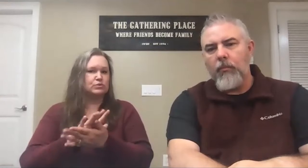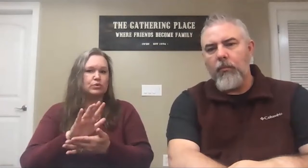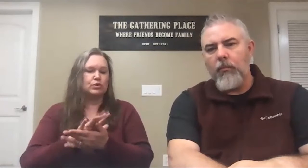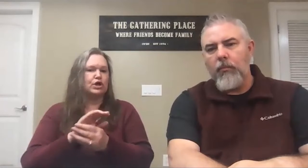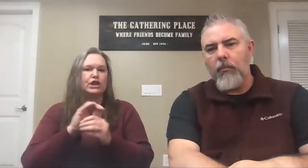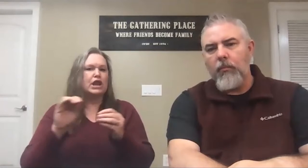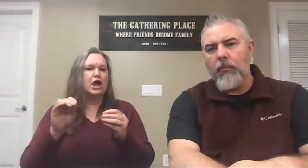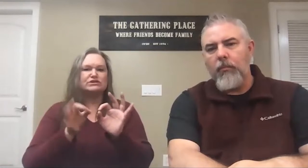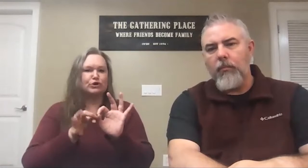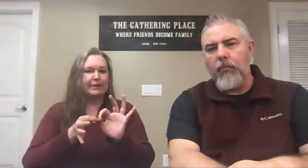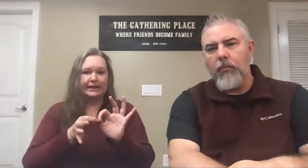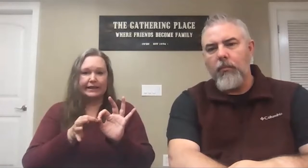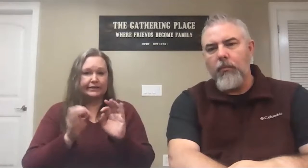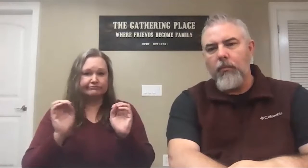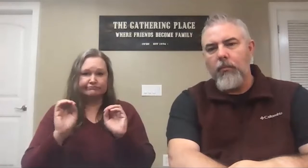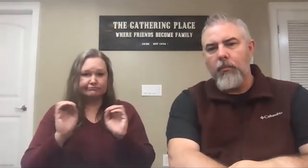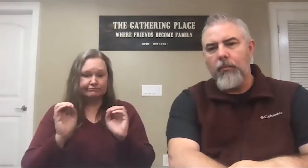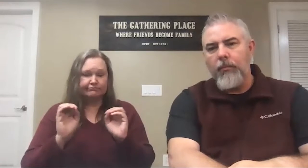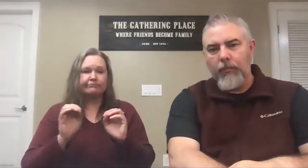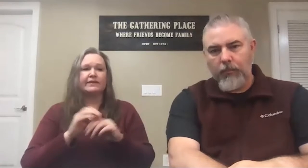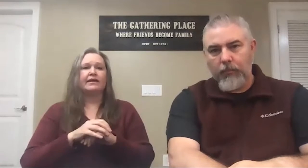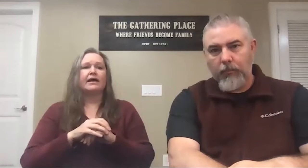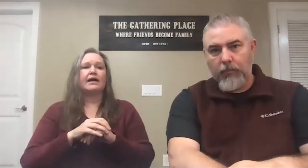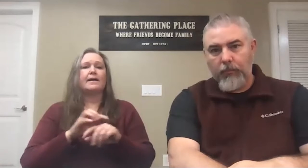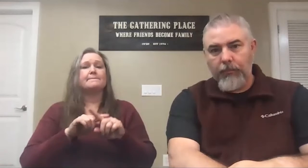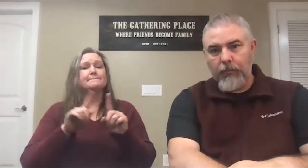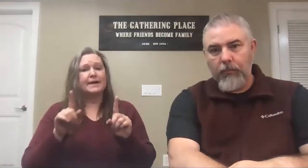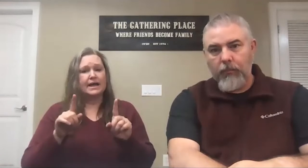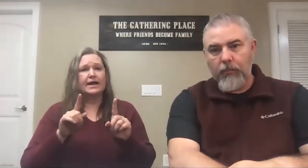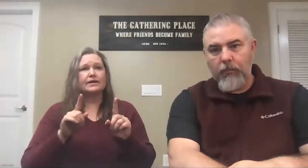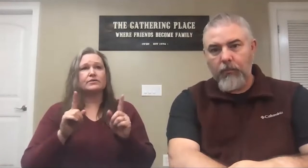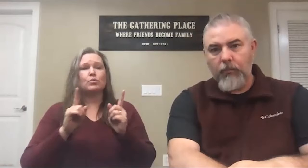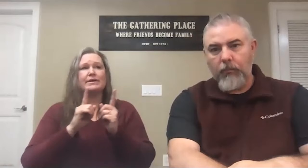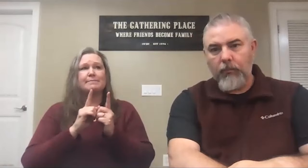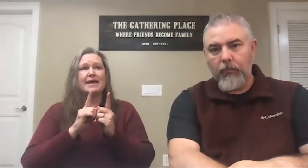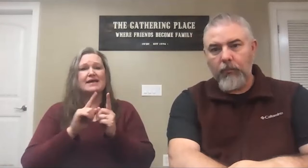We've been involved in all programs where there was no interpreters.